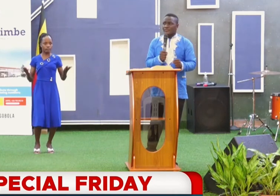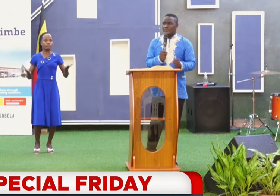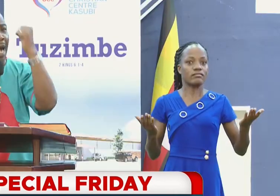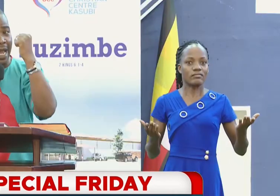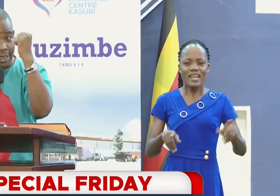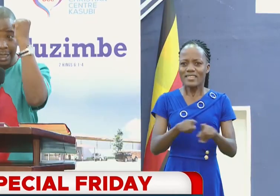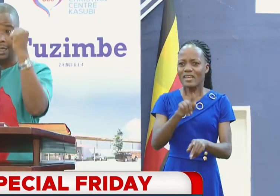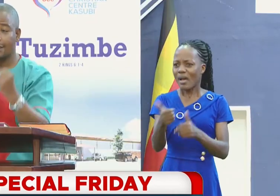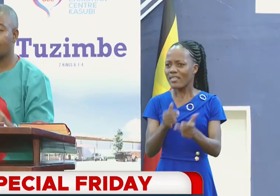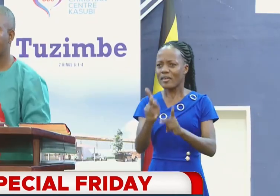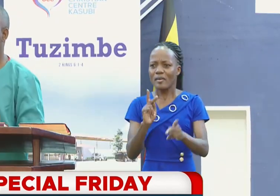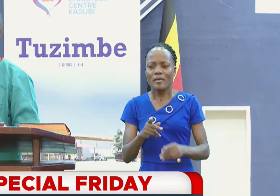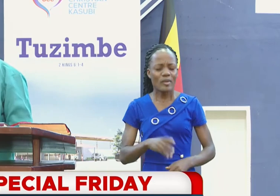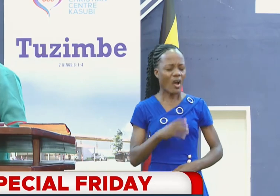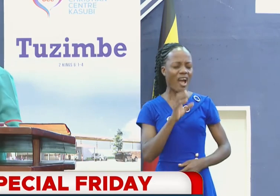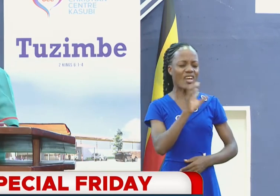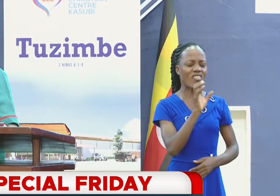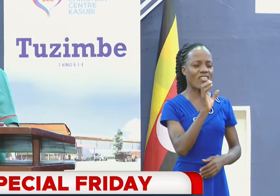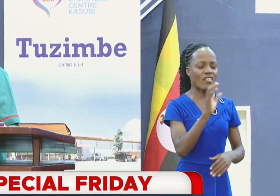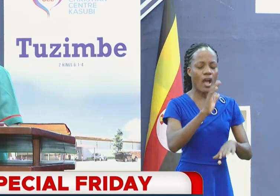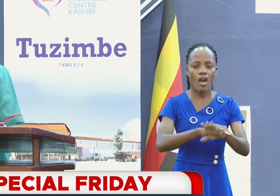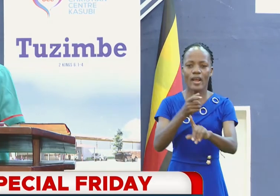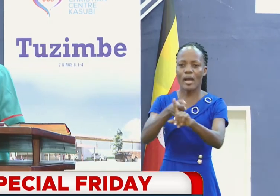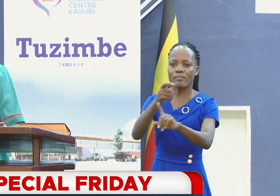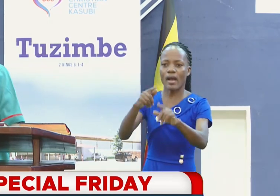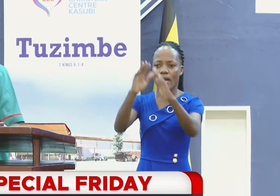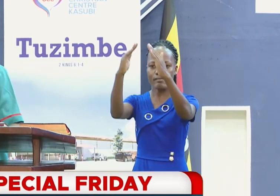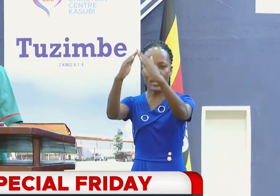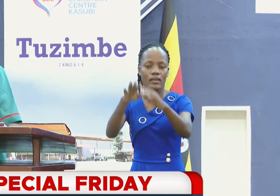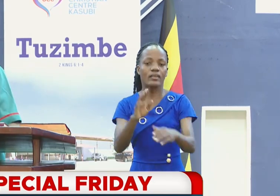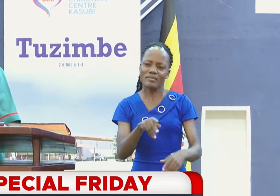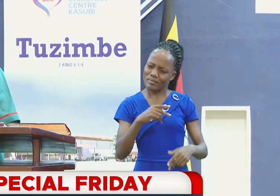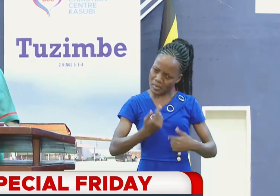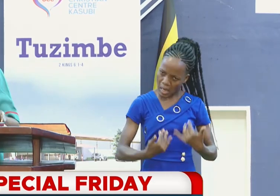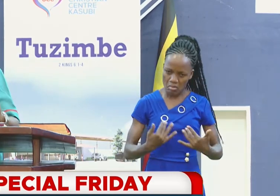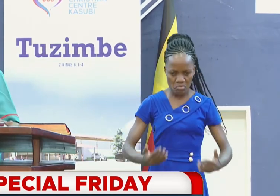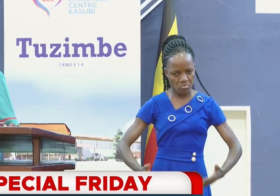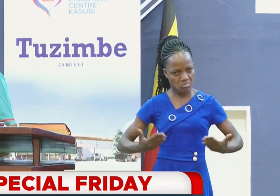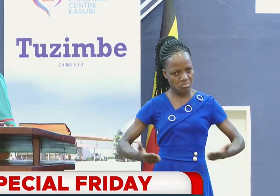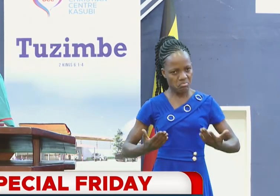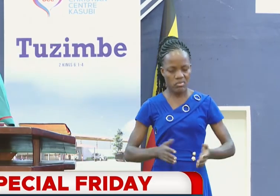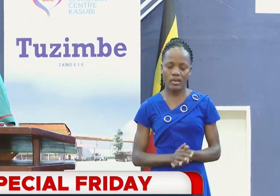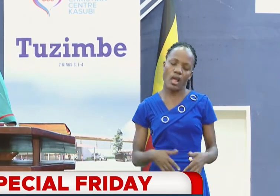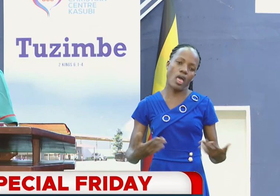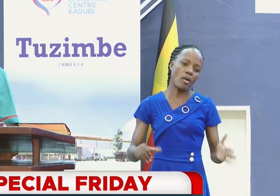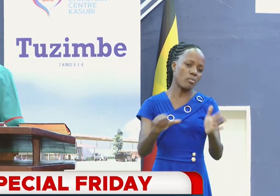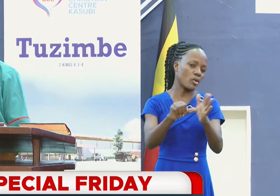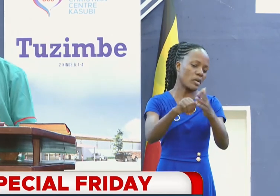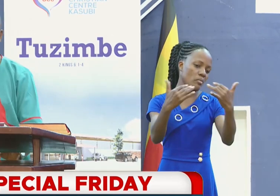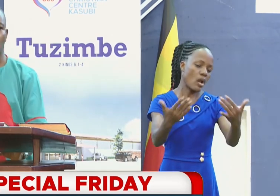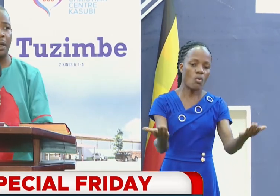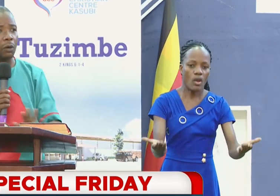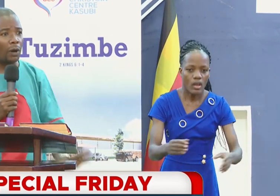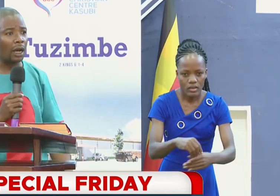encouraged. Those that are abused on your rentals, be encouraged. Encouraged. Now it is in